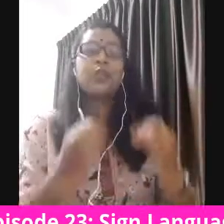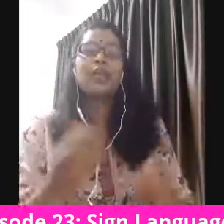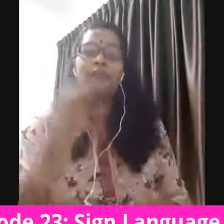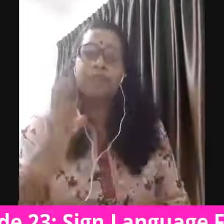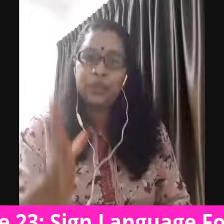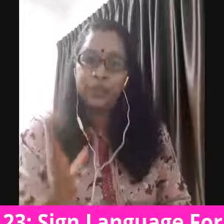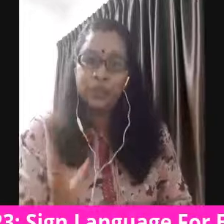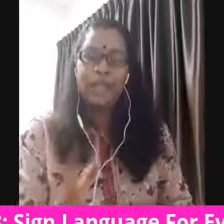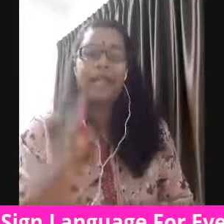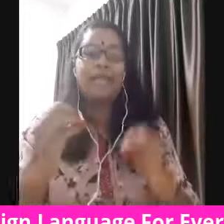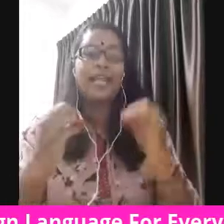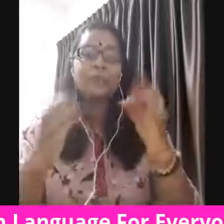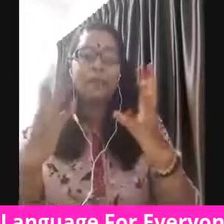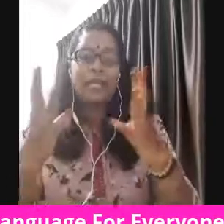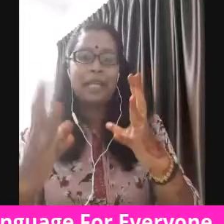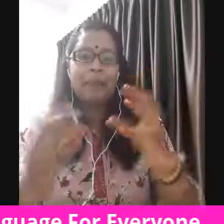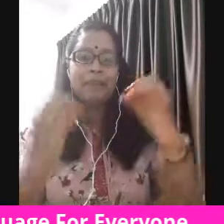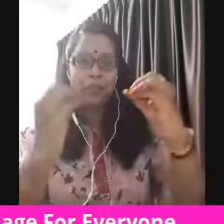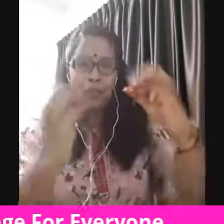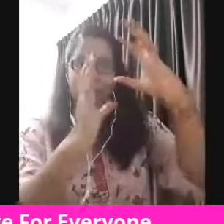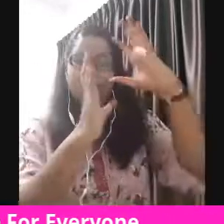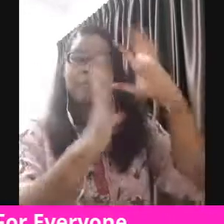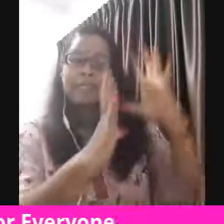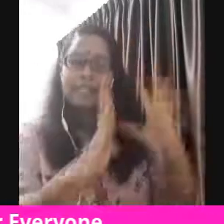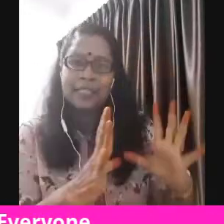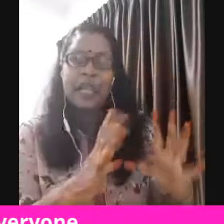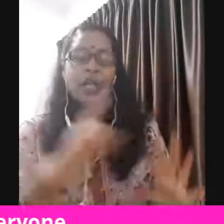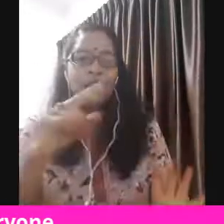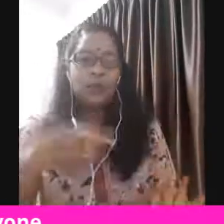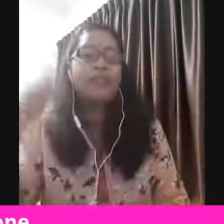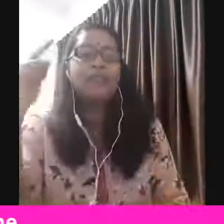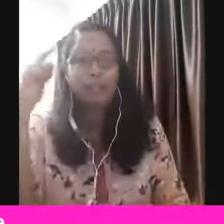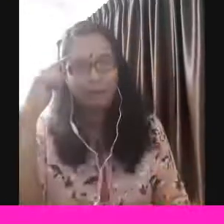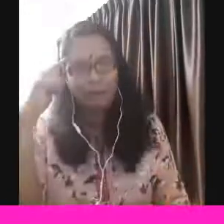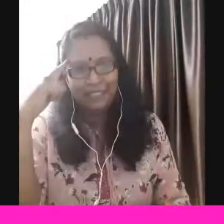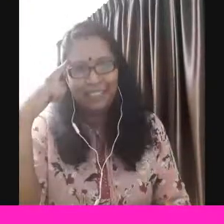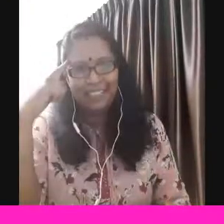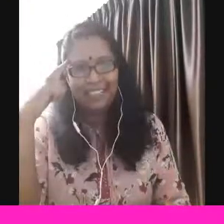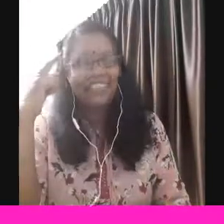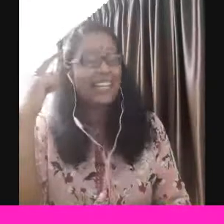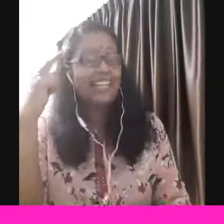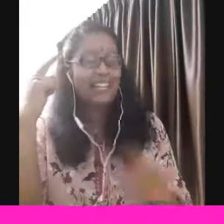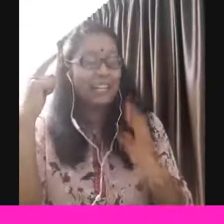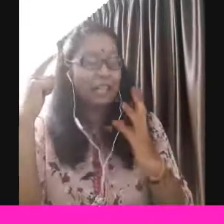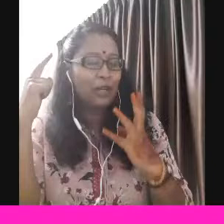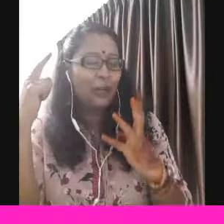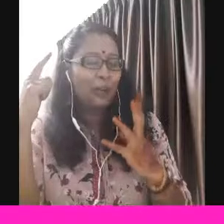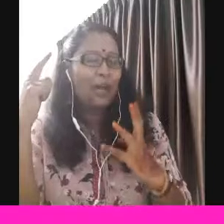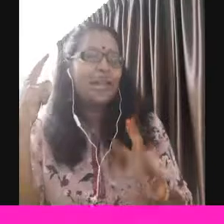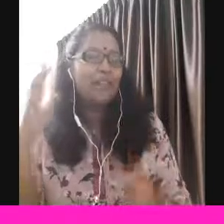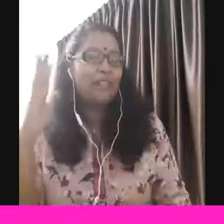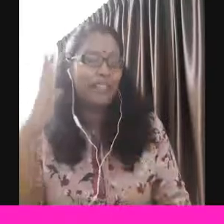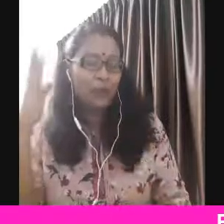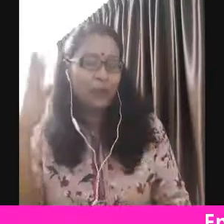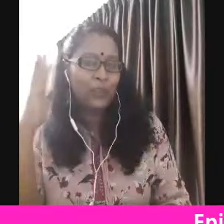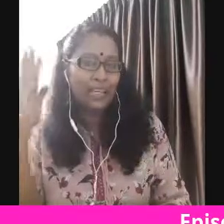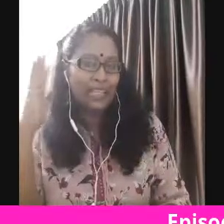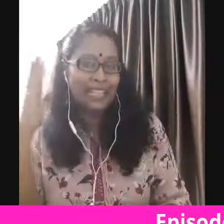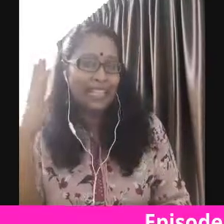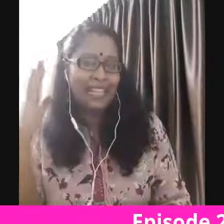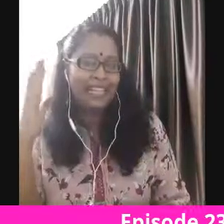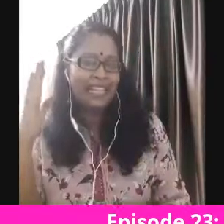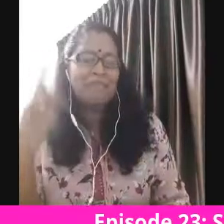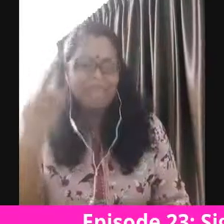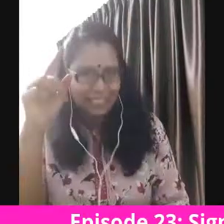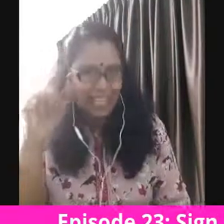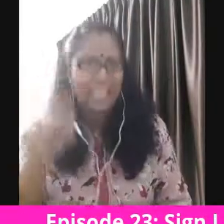will show them video and I will explain them. I will show them pictures so they will remember. They know, even they don't